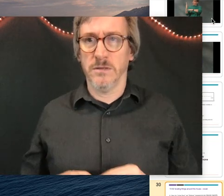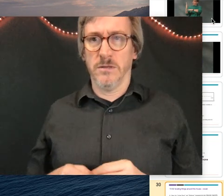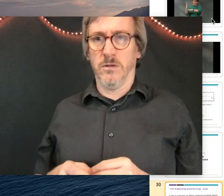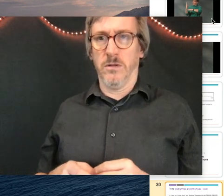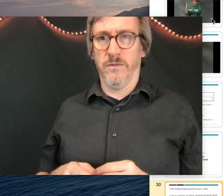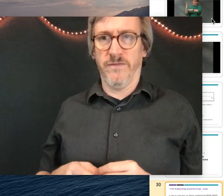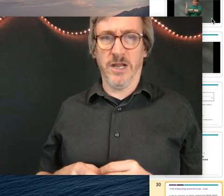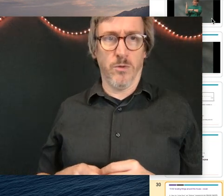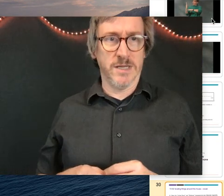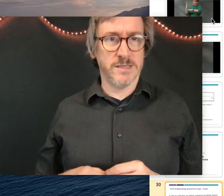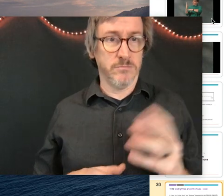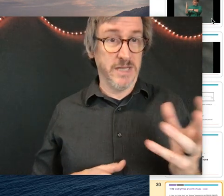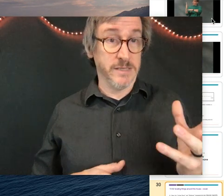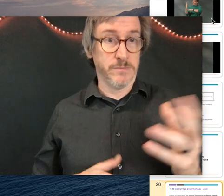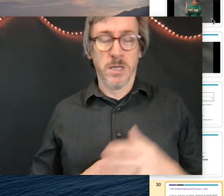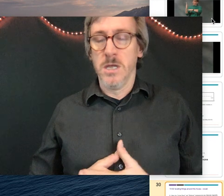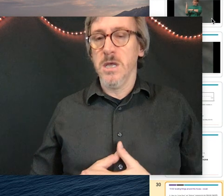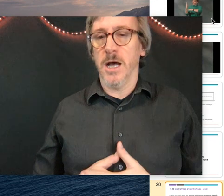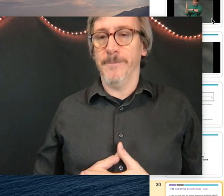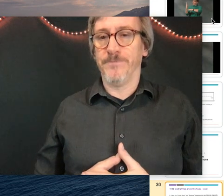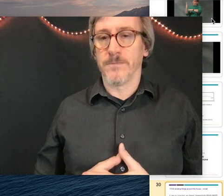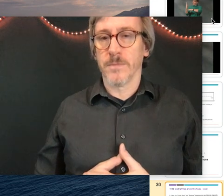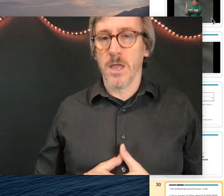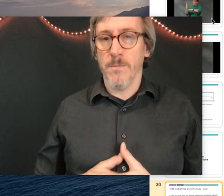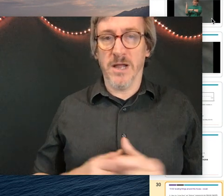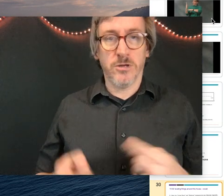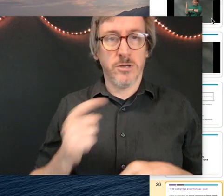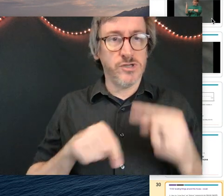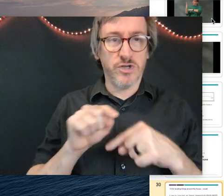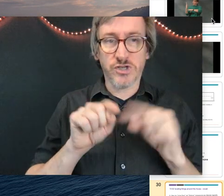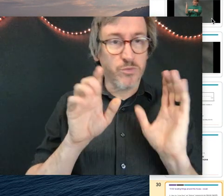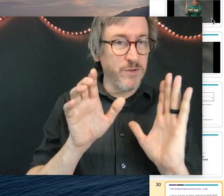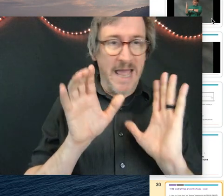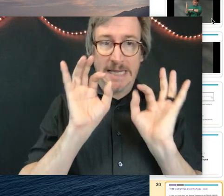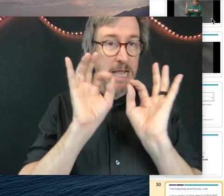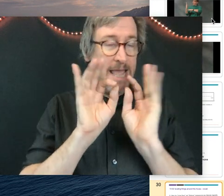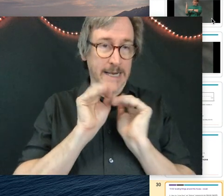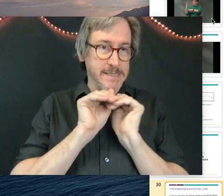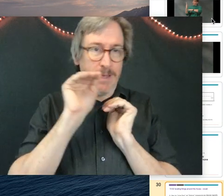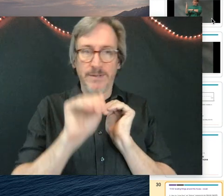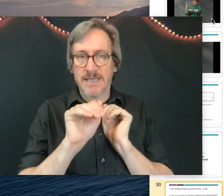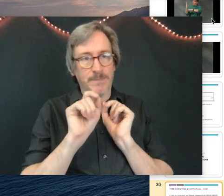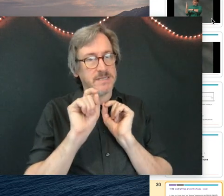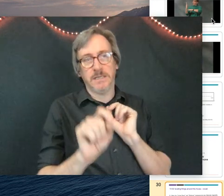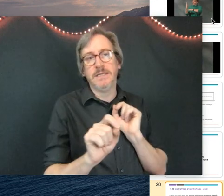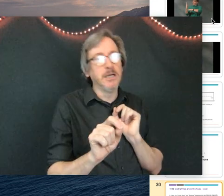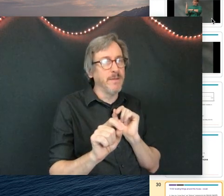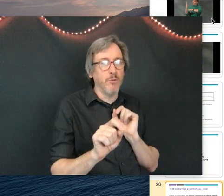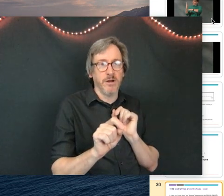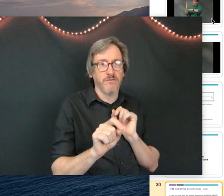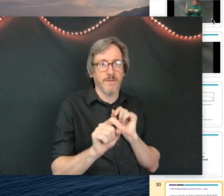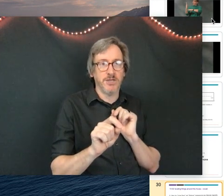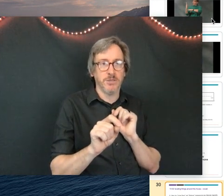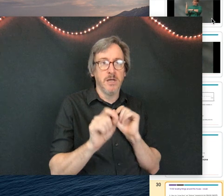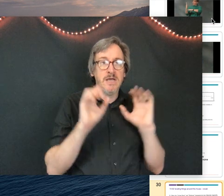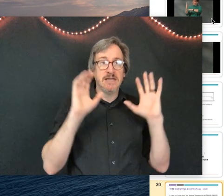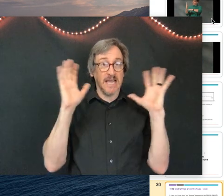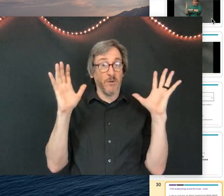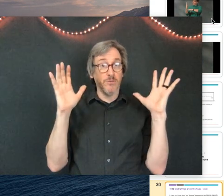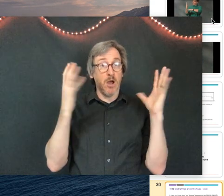this video is. But so just review that. It's a baby step. It's a little bit more